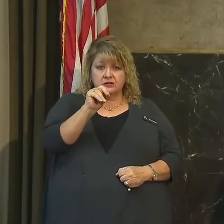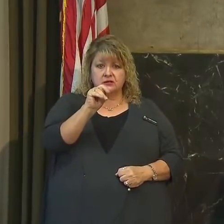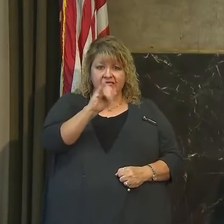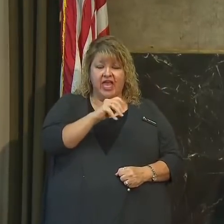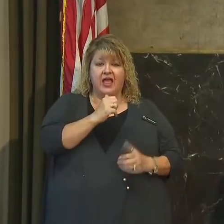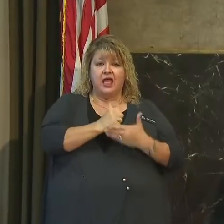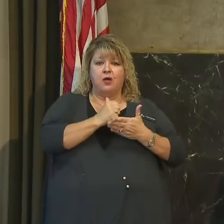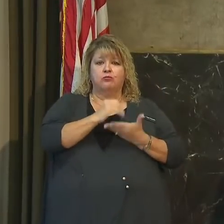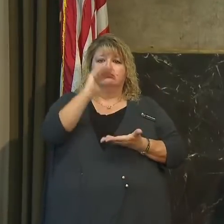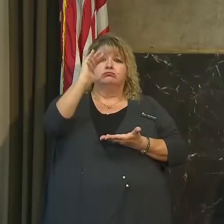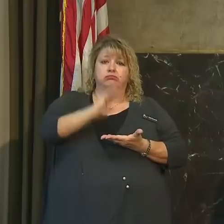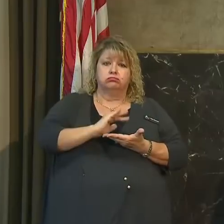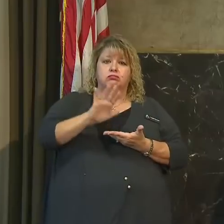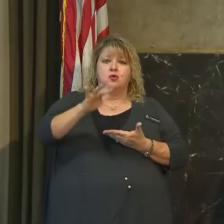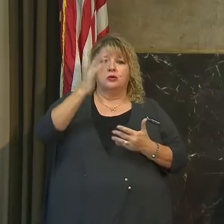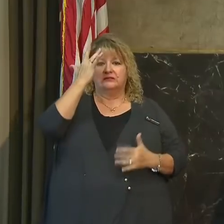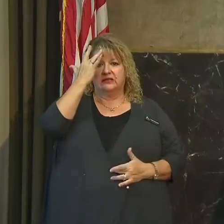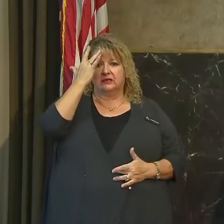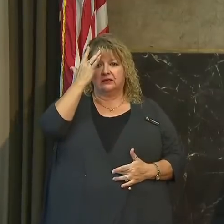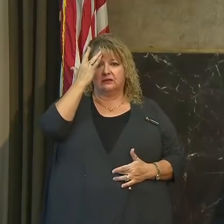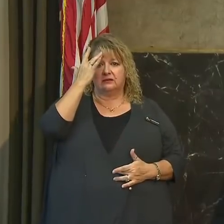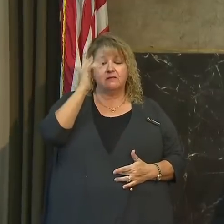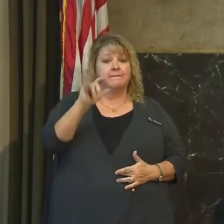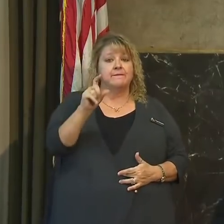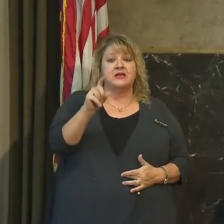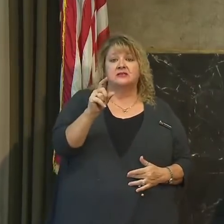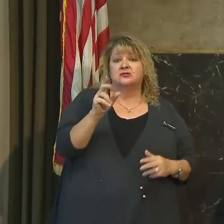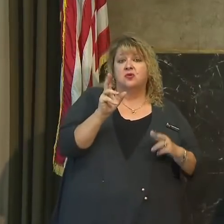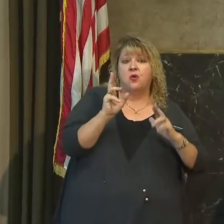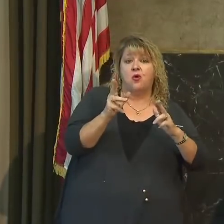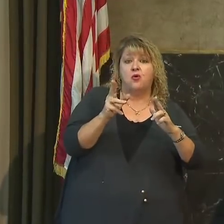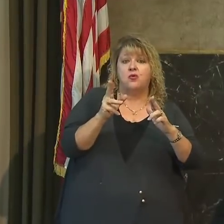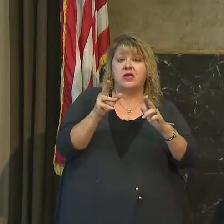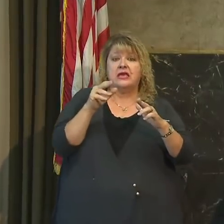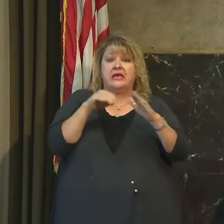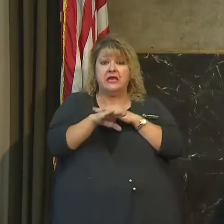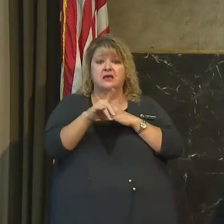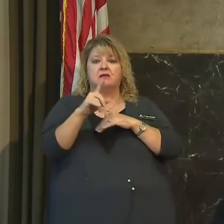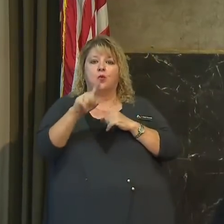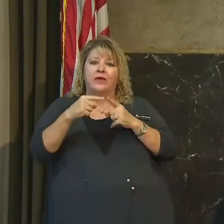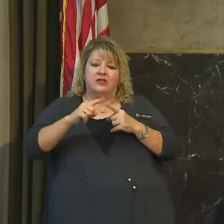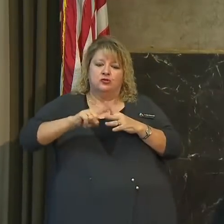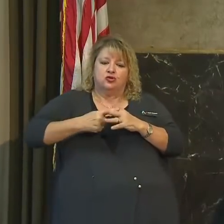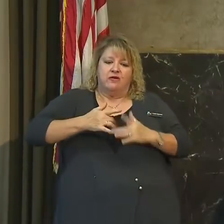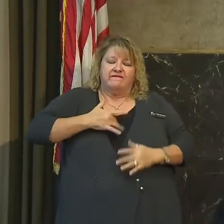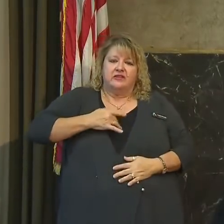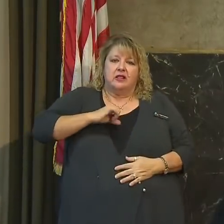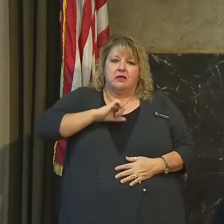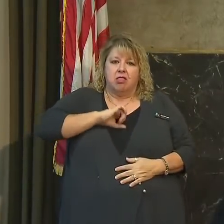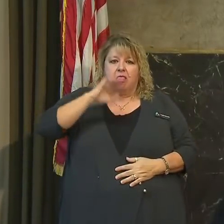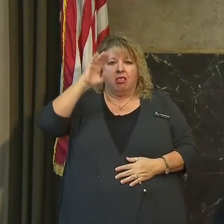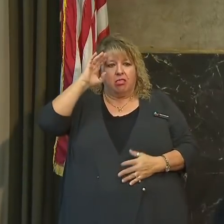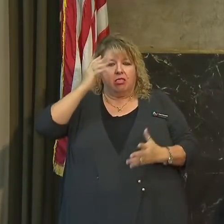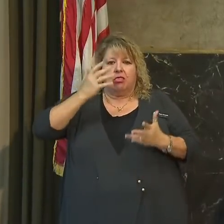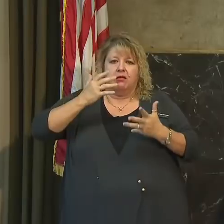important because if you don't need to go to the hospital, then you also are not going to die from COVID.